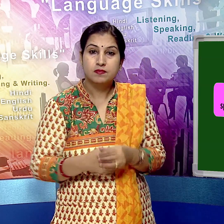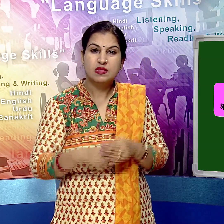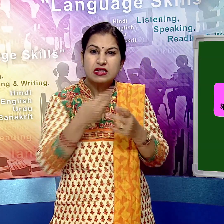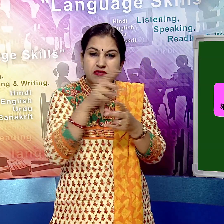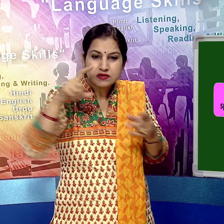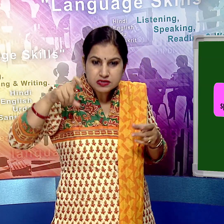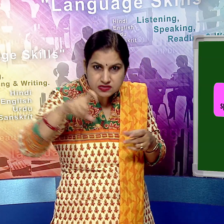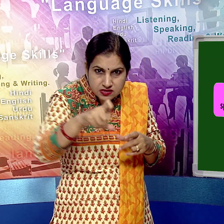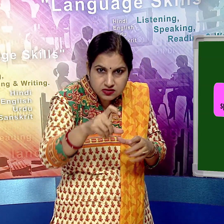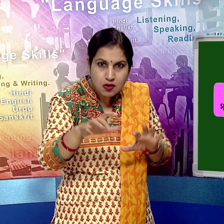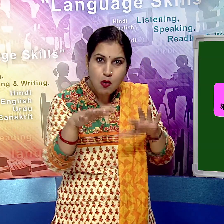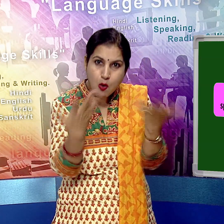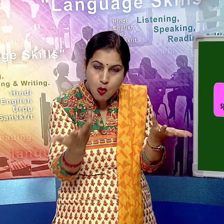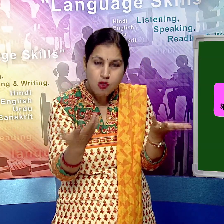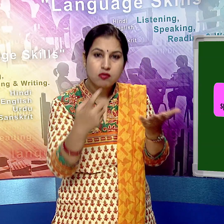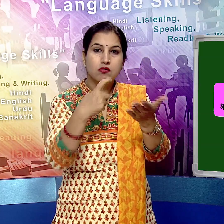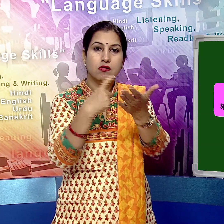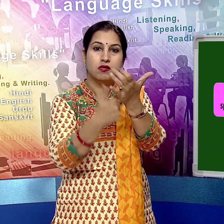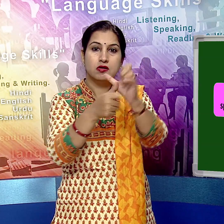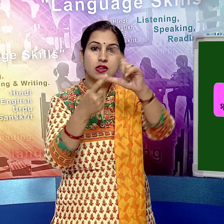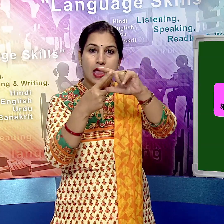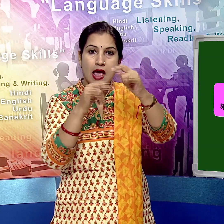insects, and rodents.